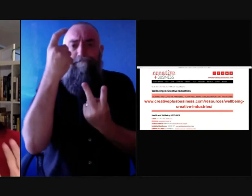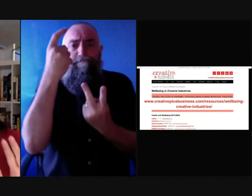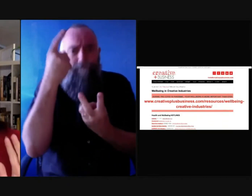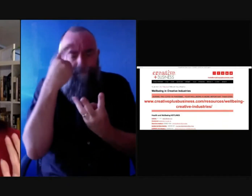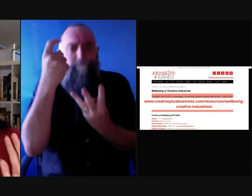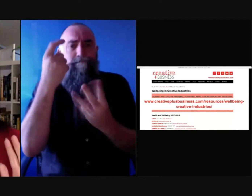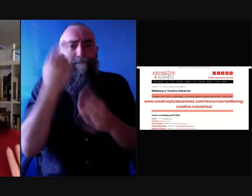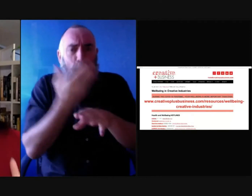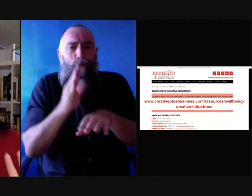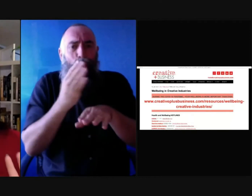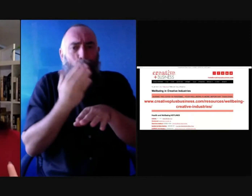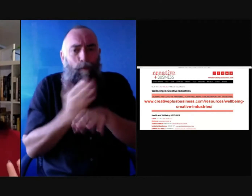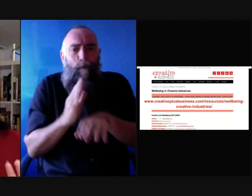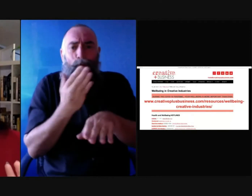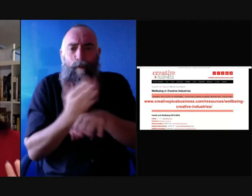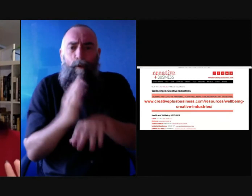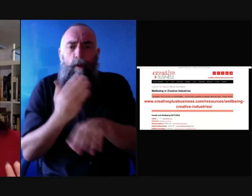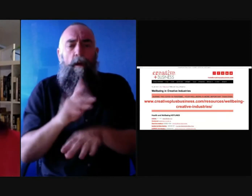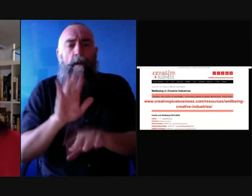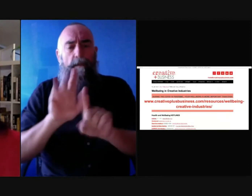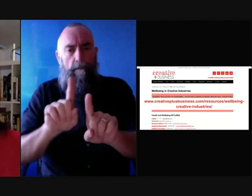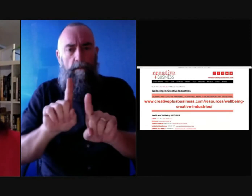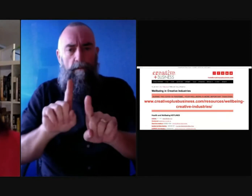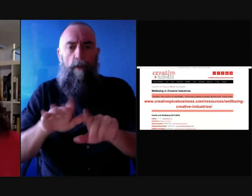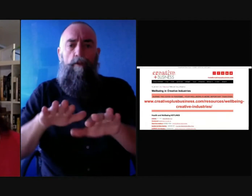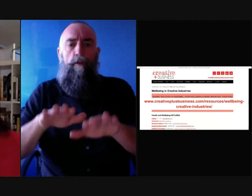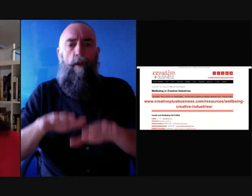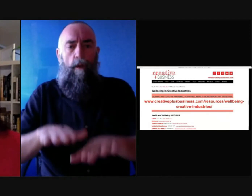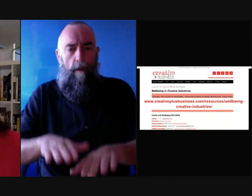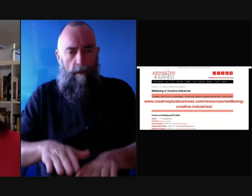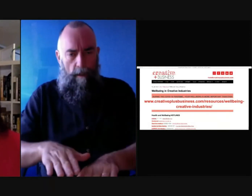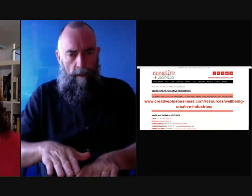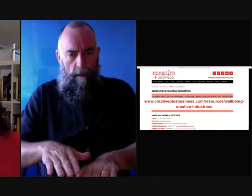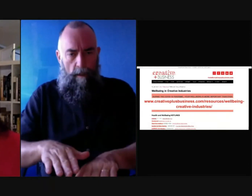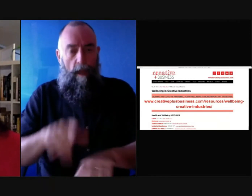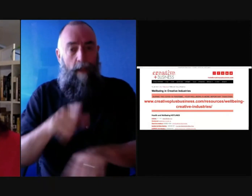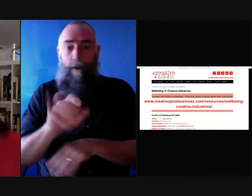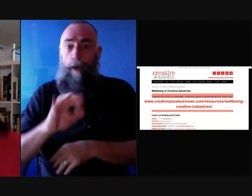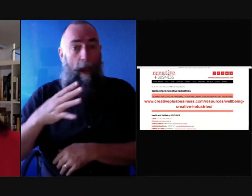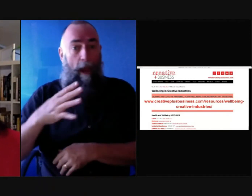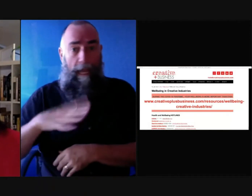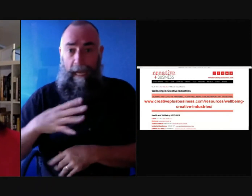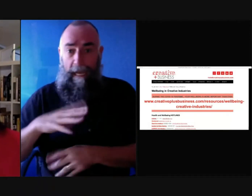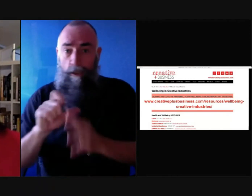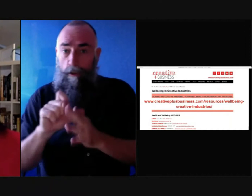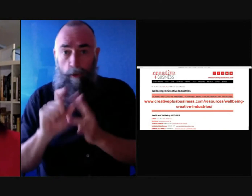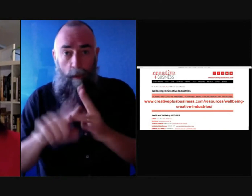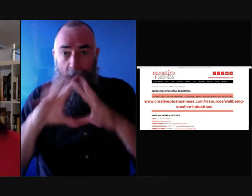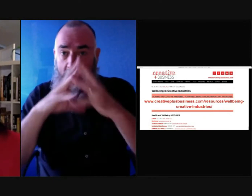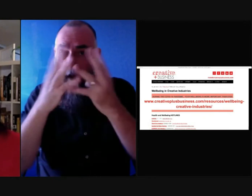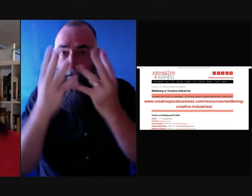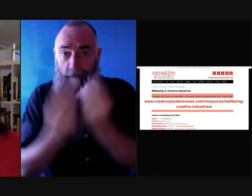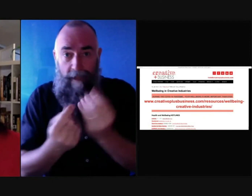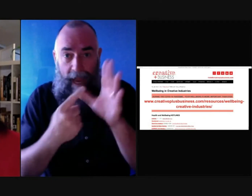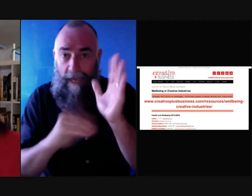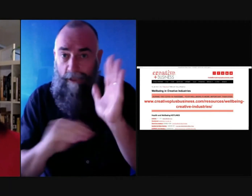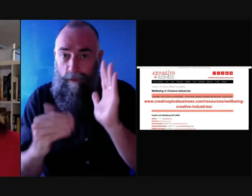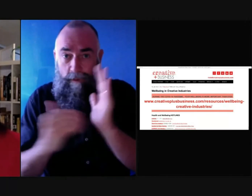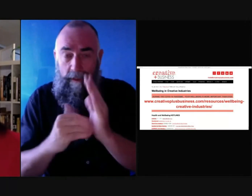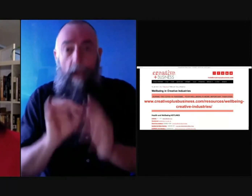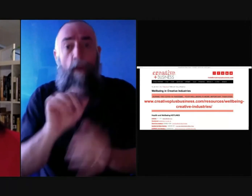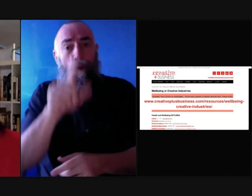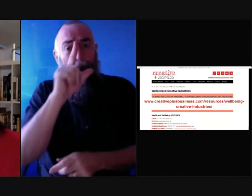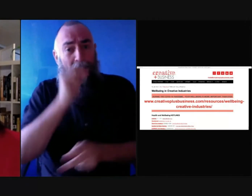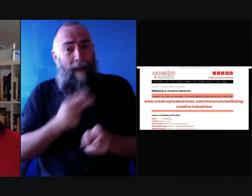work, slow down. You don't need to be doing all of those things. You can just rest for